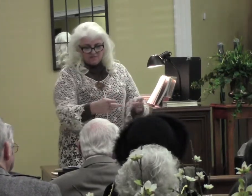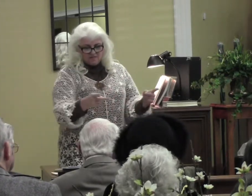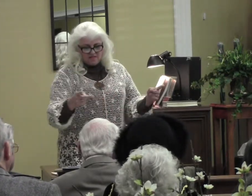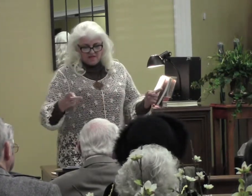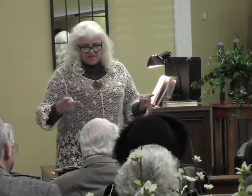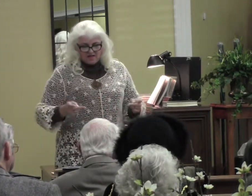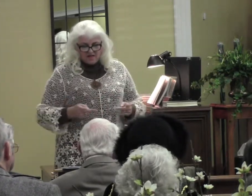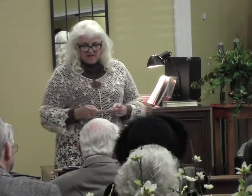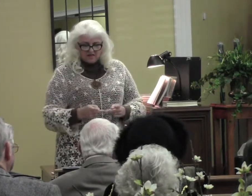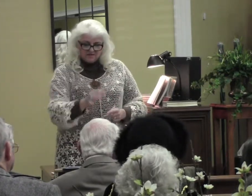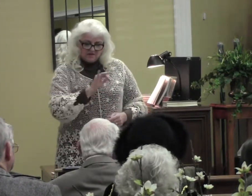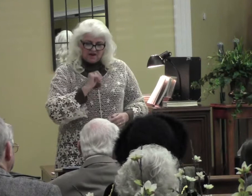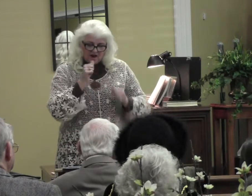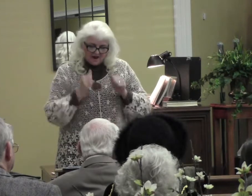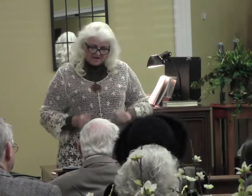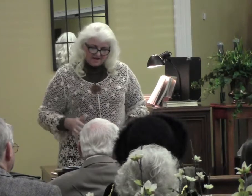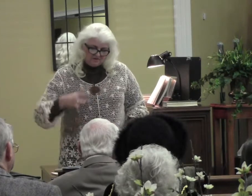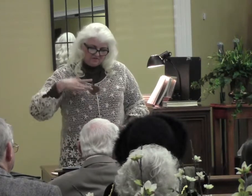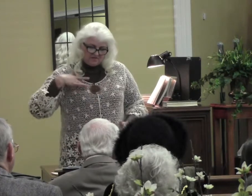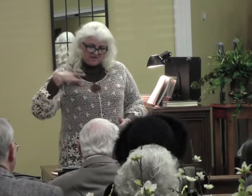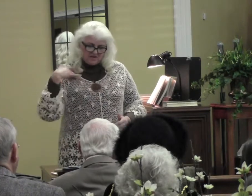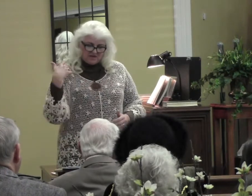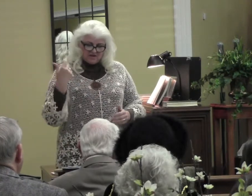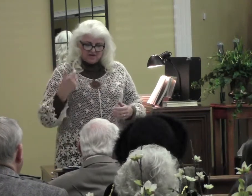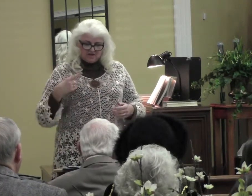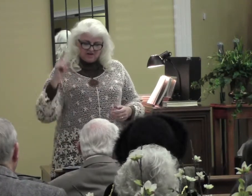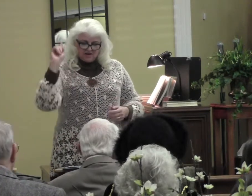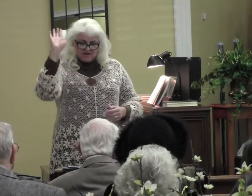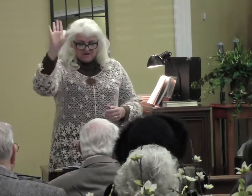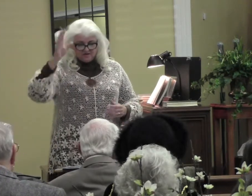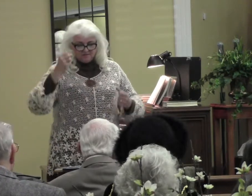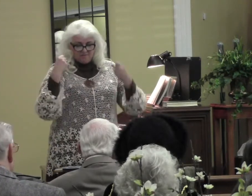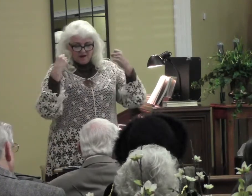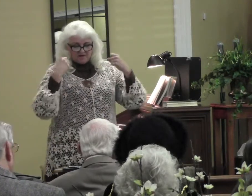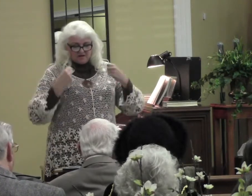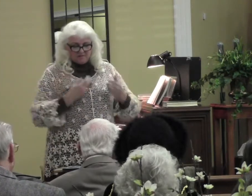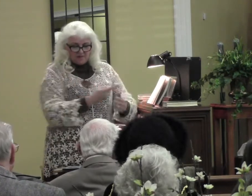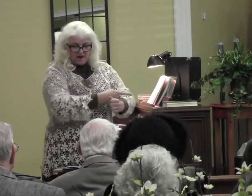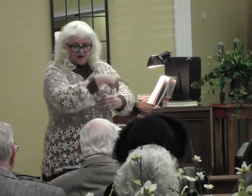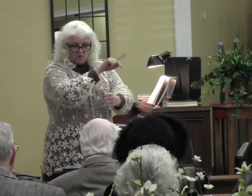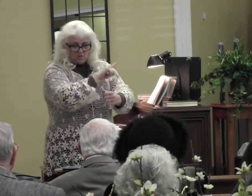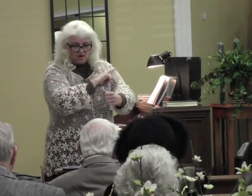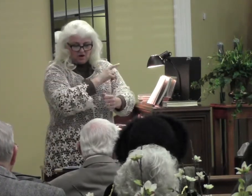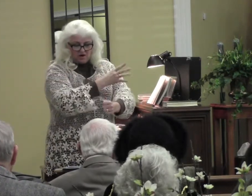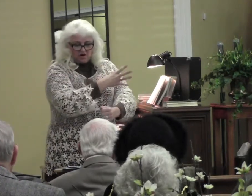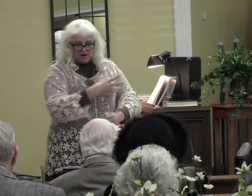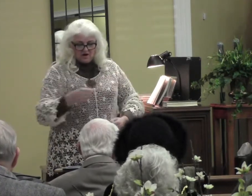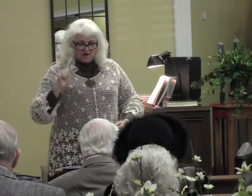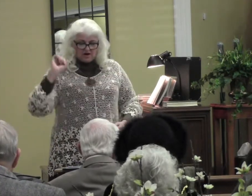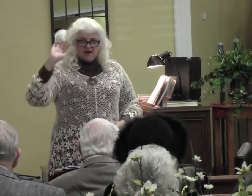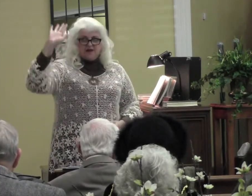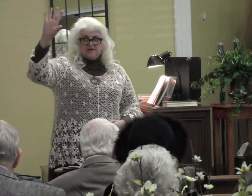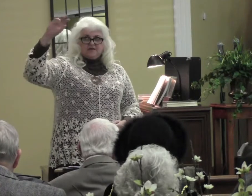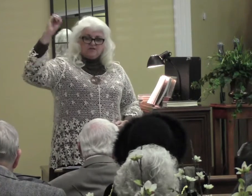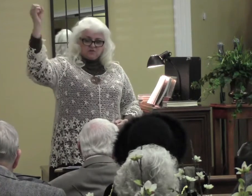place. I can feel His mighty power and His